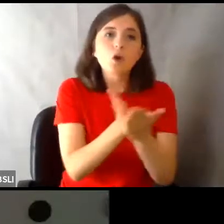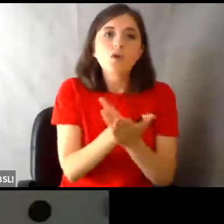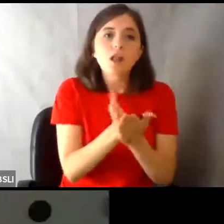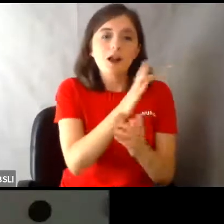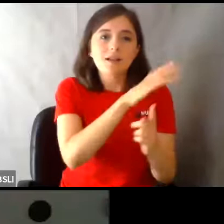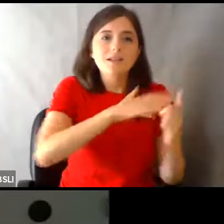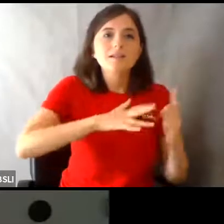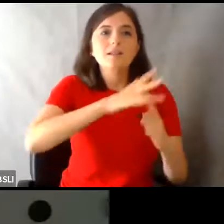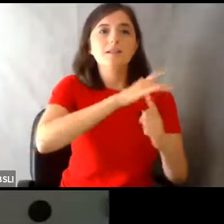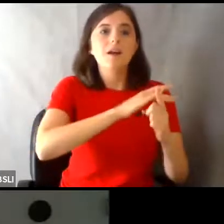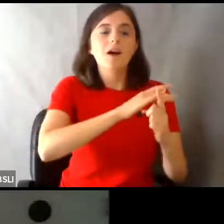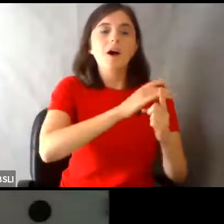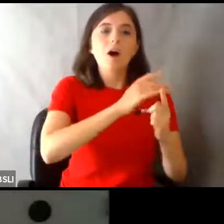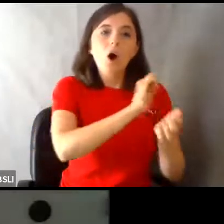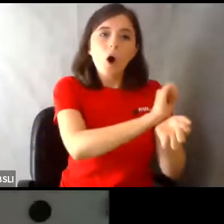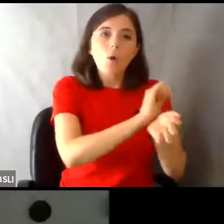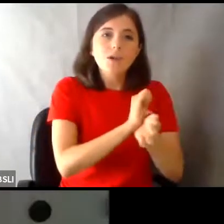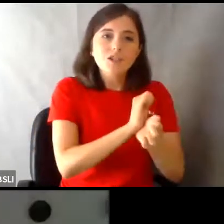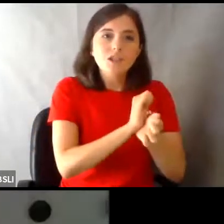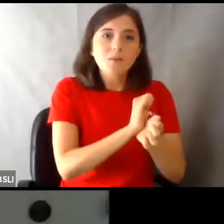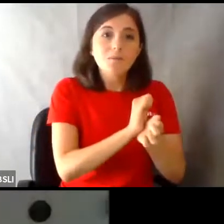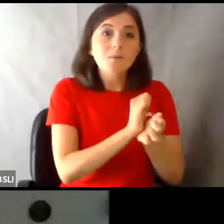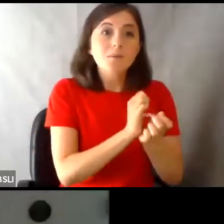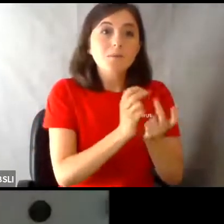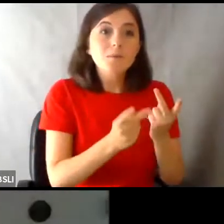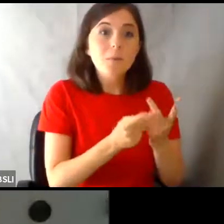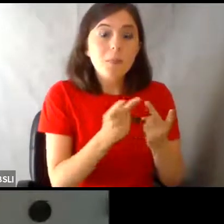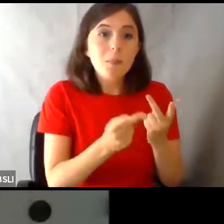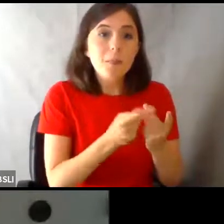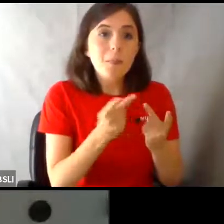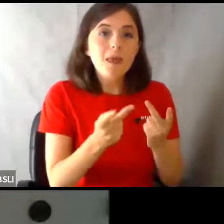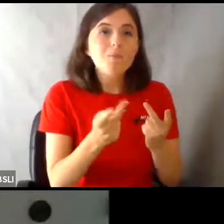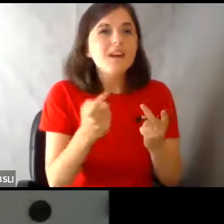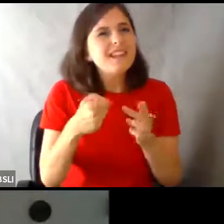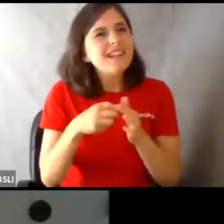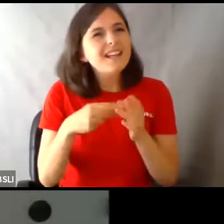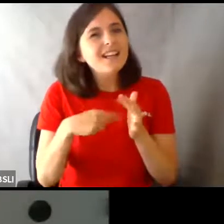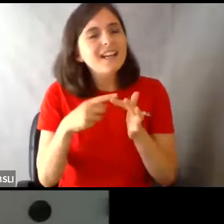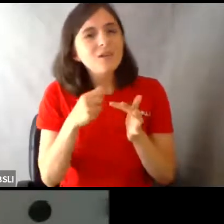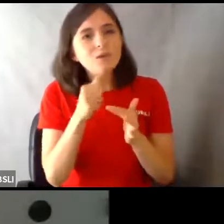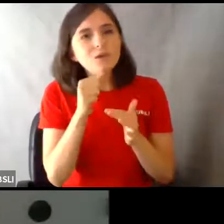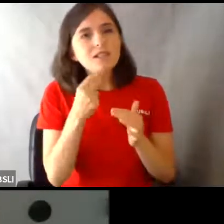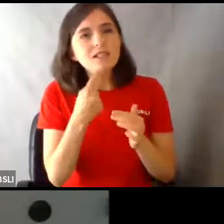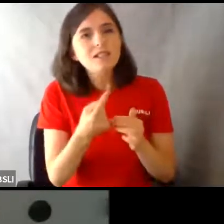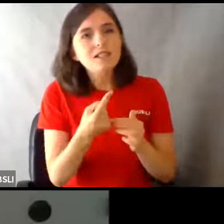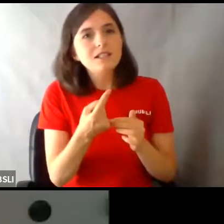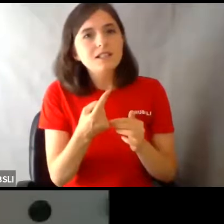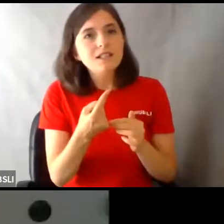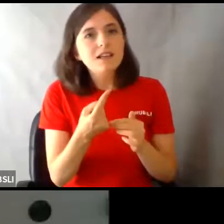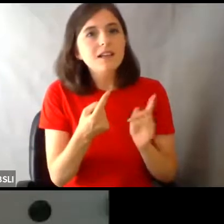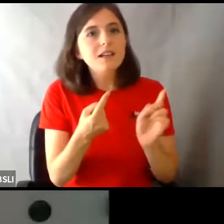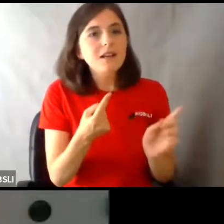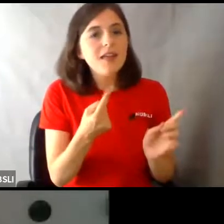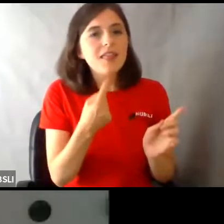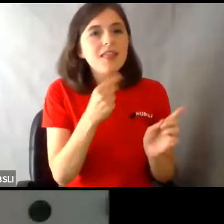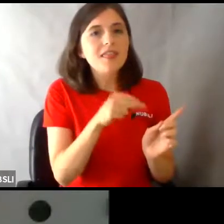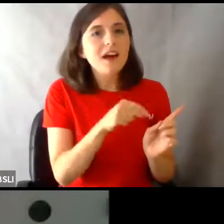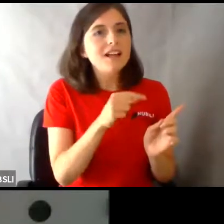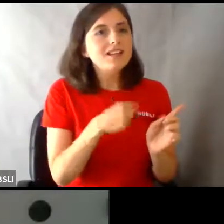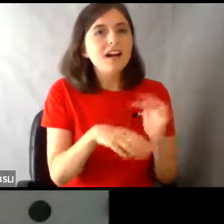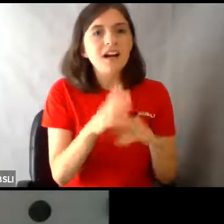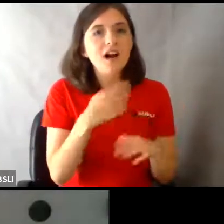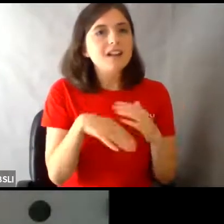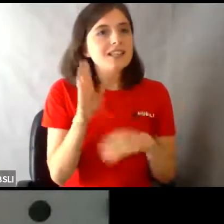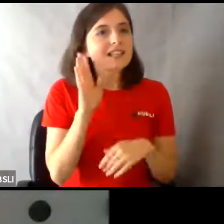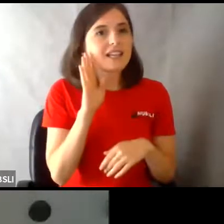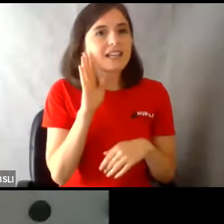up to their income. I think that there's a case for saying that the state should be a much bigger investor in a lot of things, and I